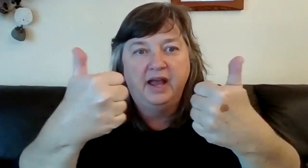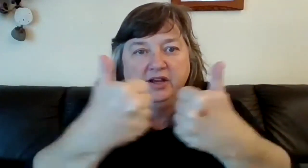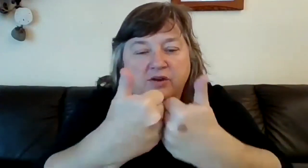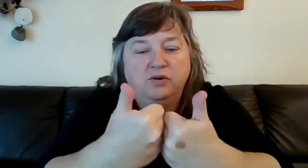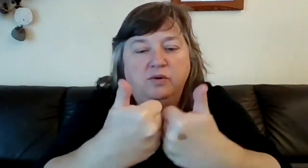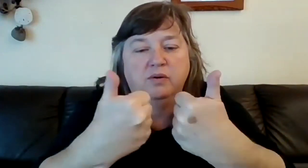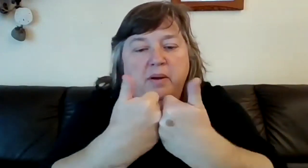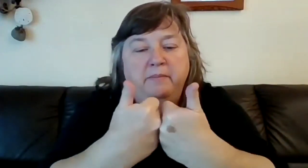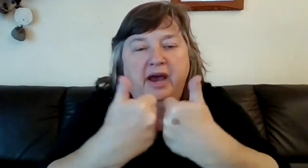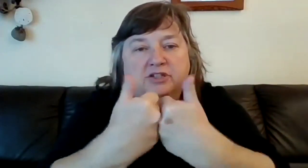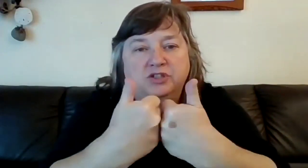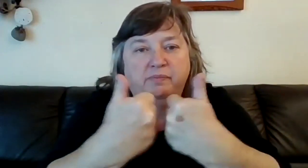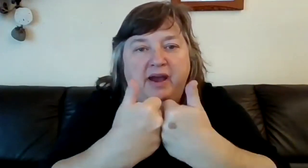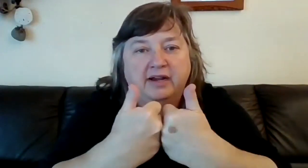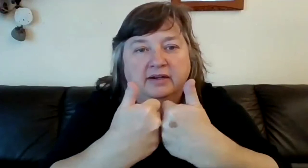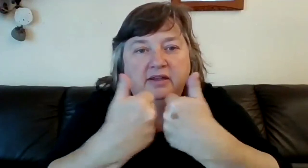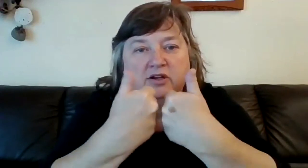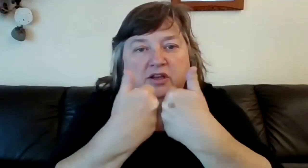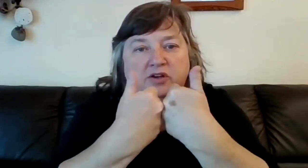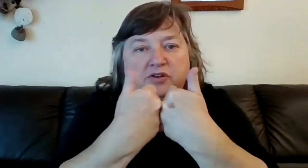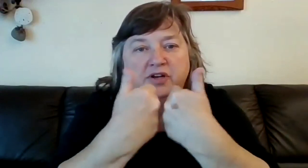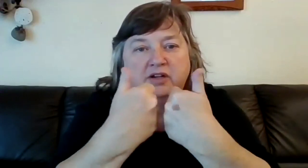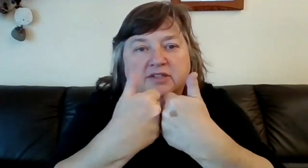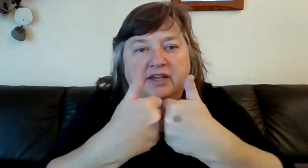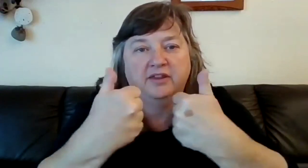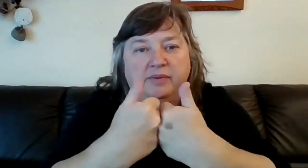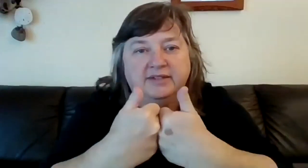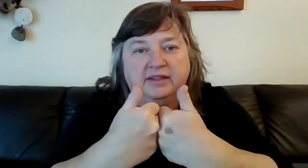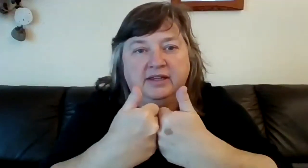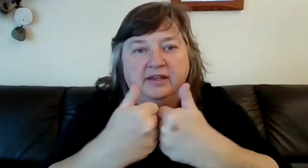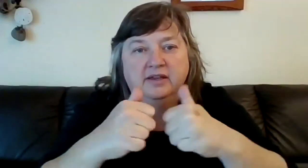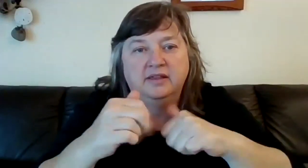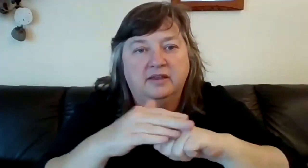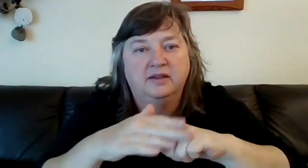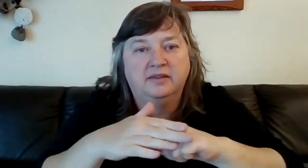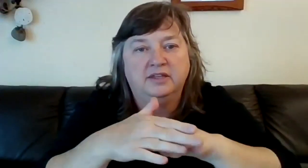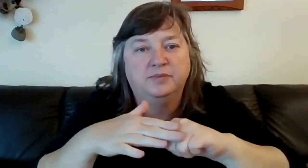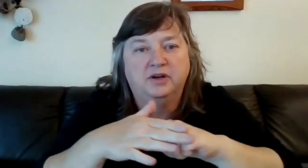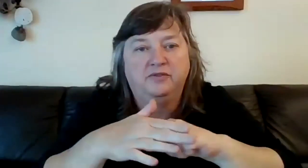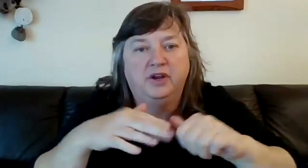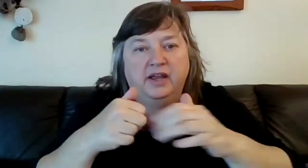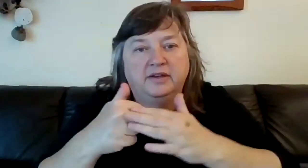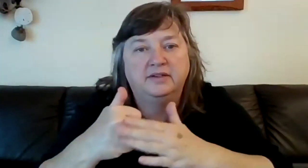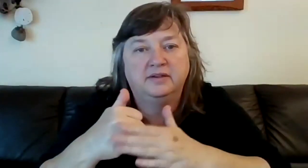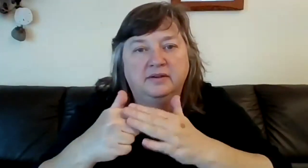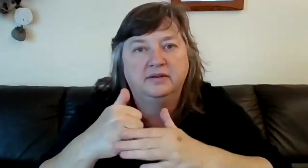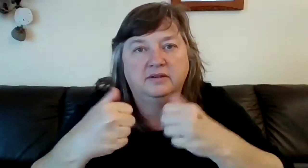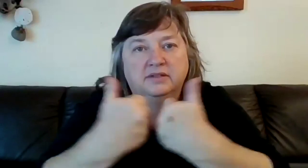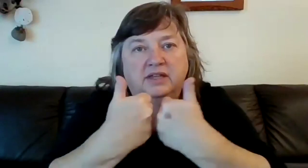and you mash your back, your knuckles together, basically, this part of your hand